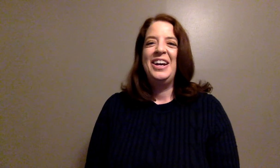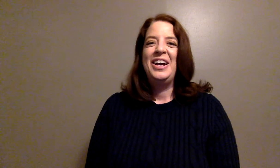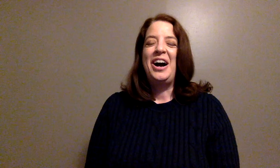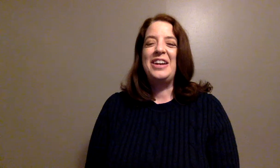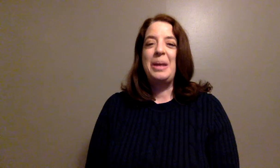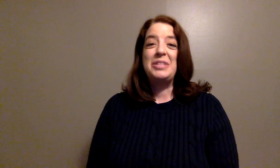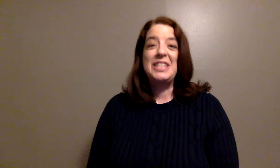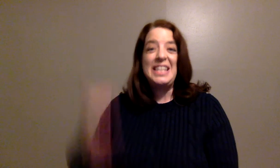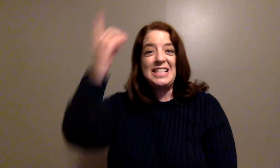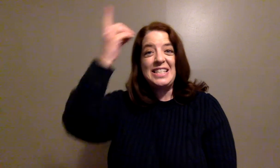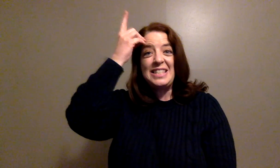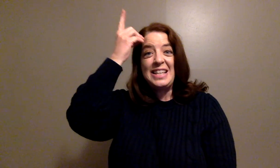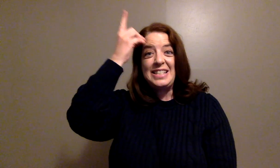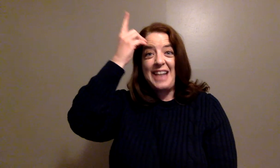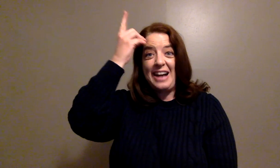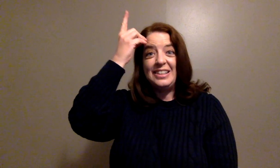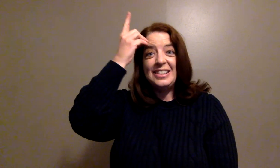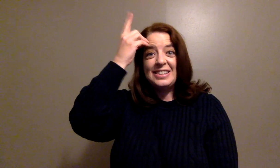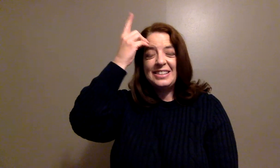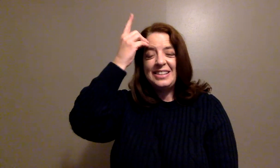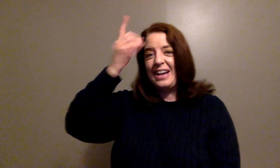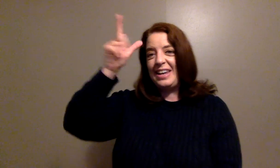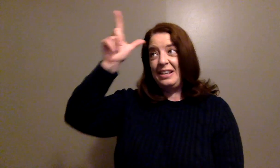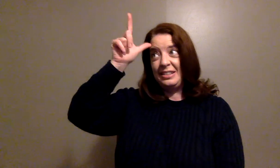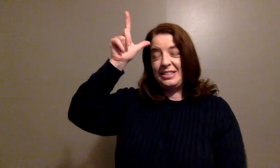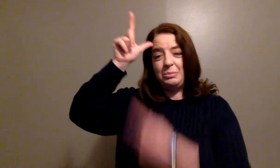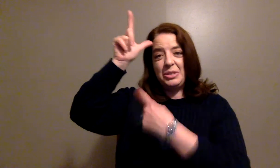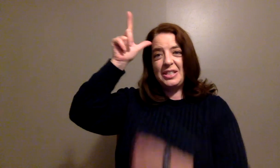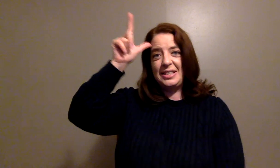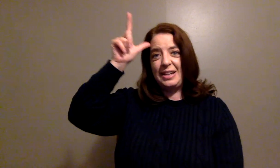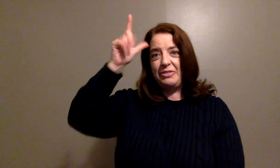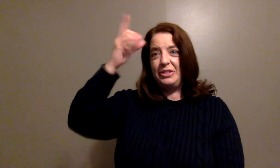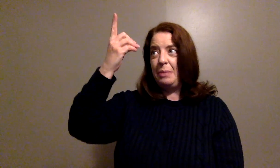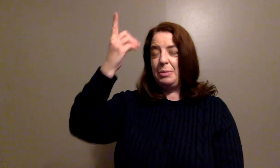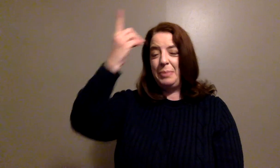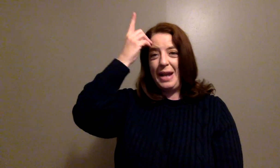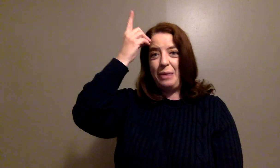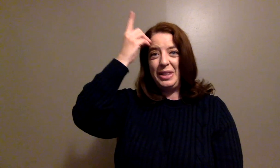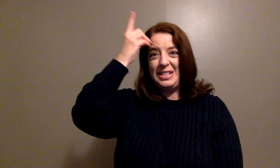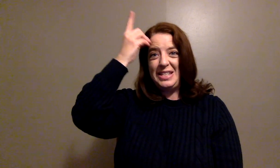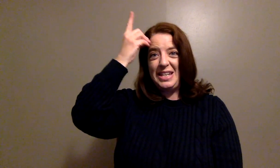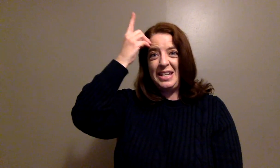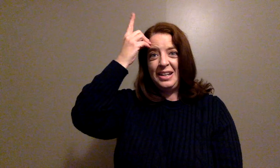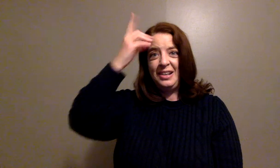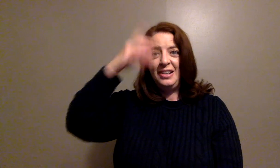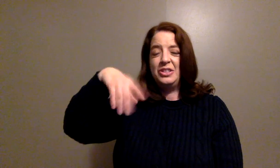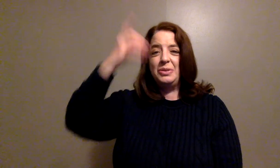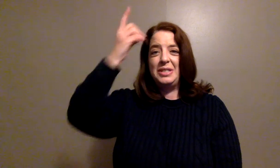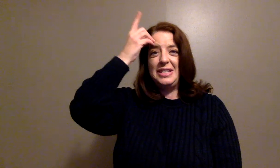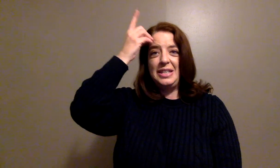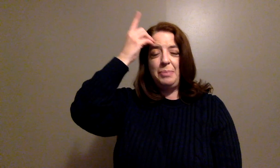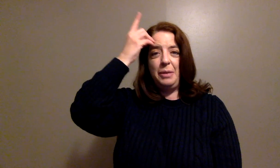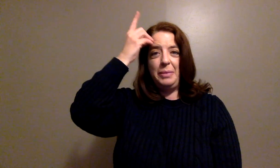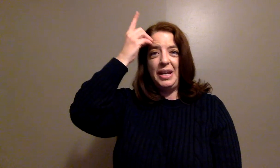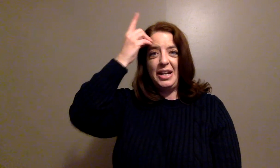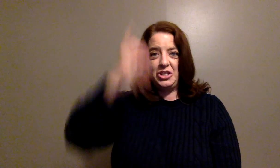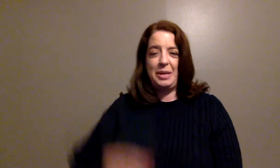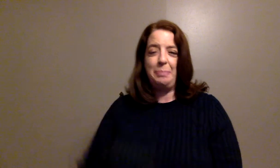Our neighbor to the east is Dallas. Again, similar to the sign for Lubbock, but now with a D. So it's a D, palm in at your temple.